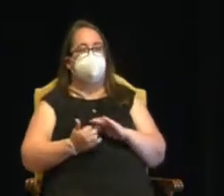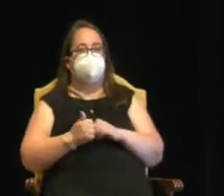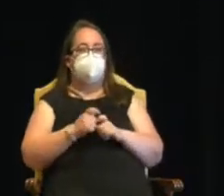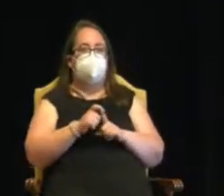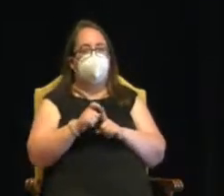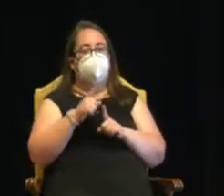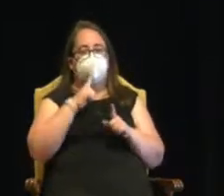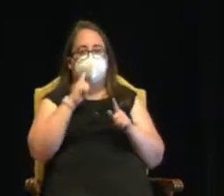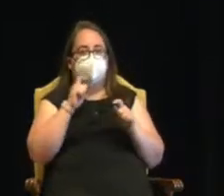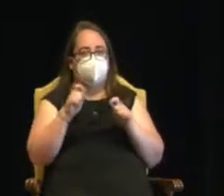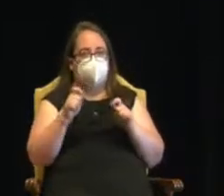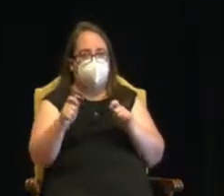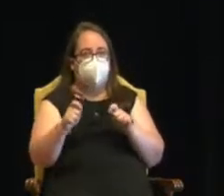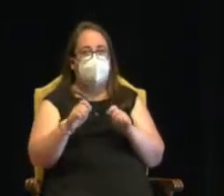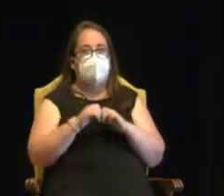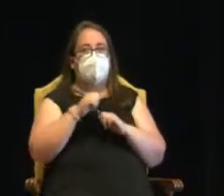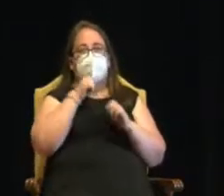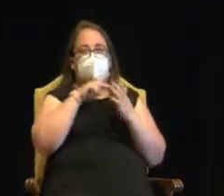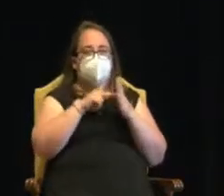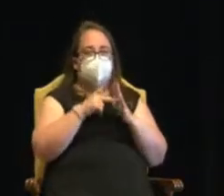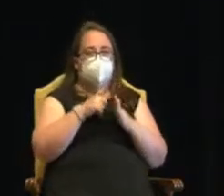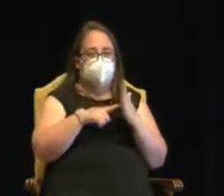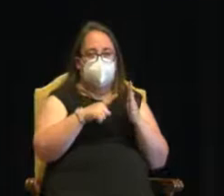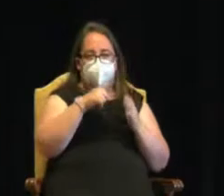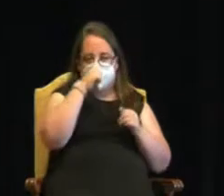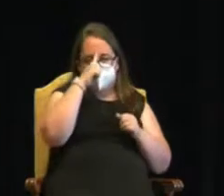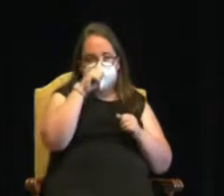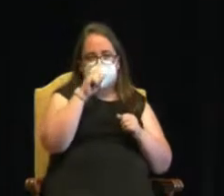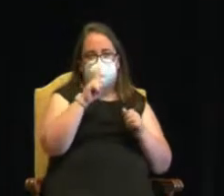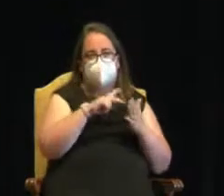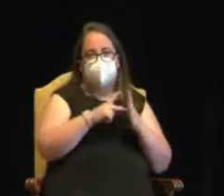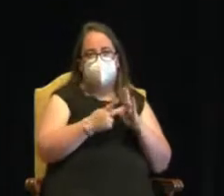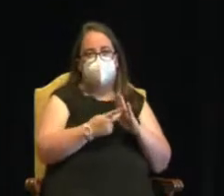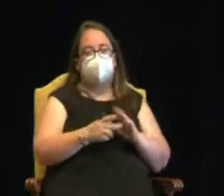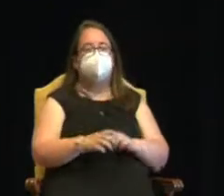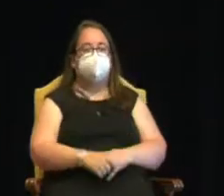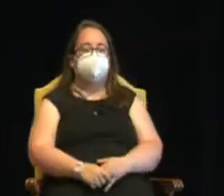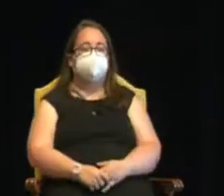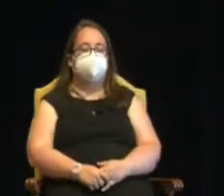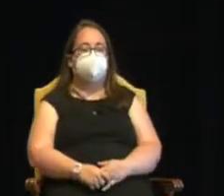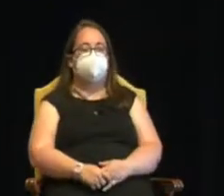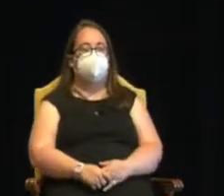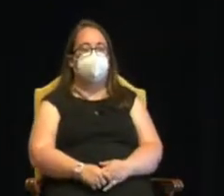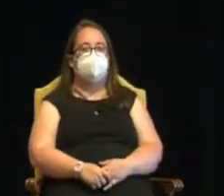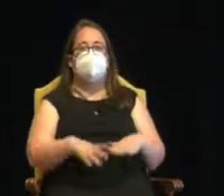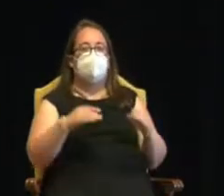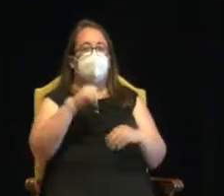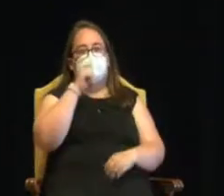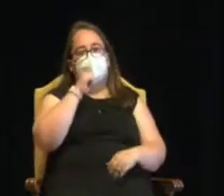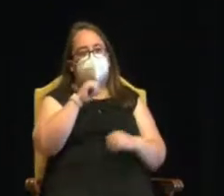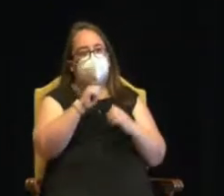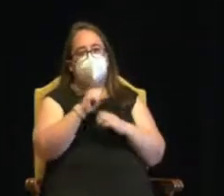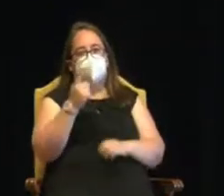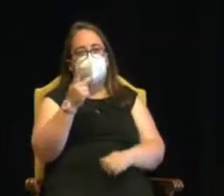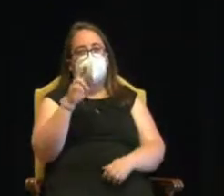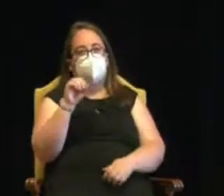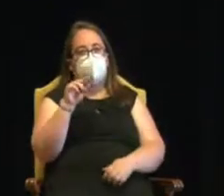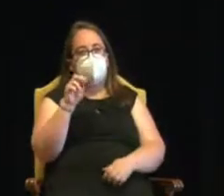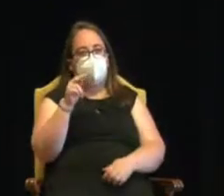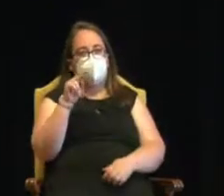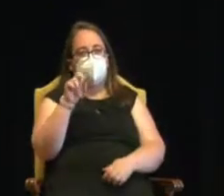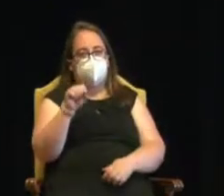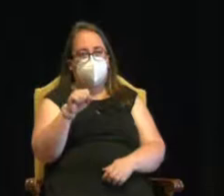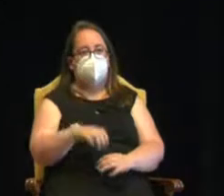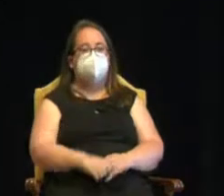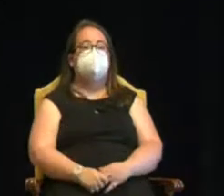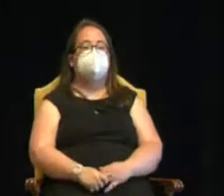being changed and how they don't mean what they think he should mean. He's someone who, he has no patience with pronouns,